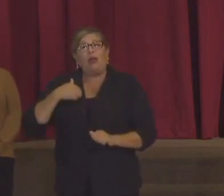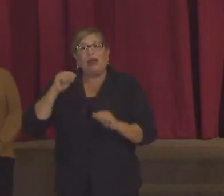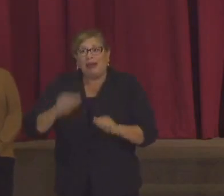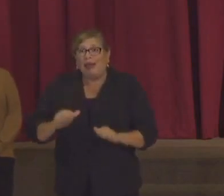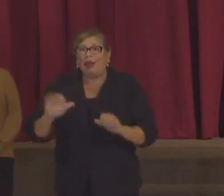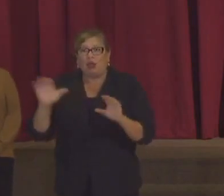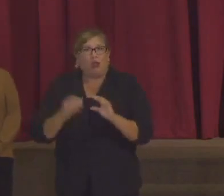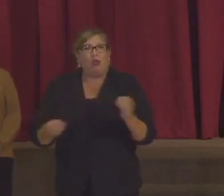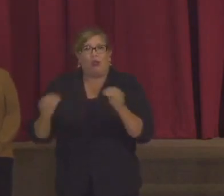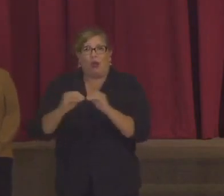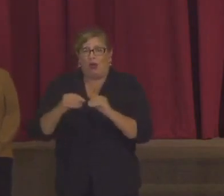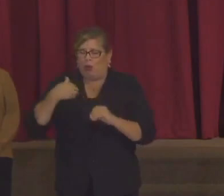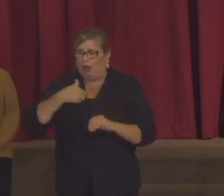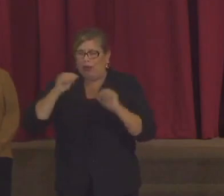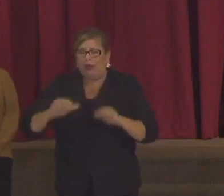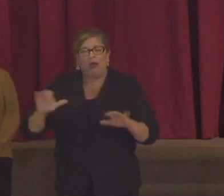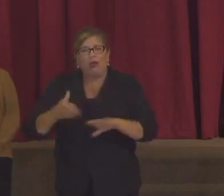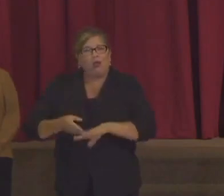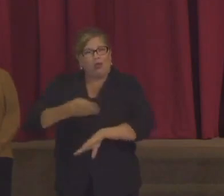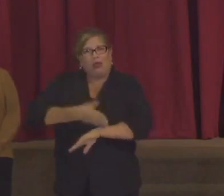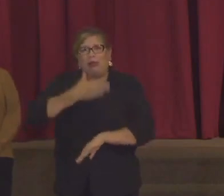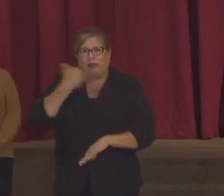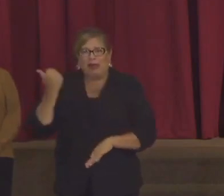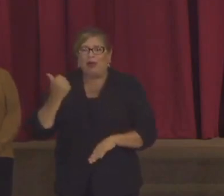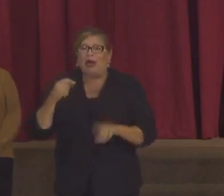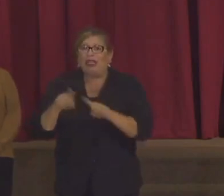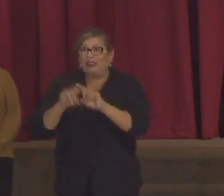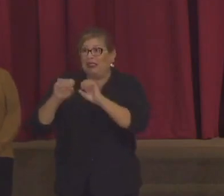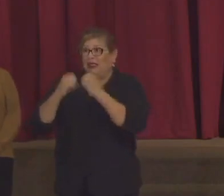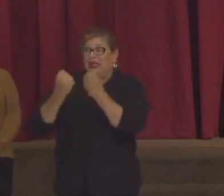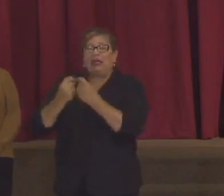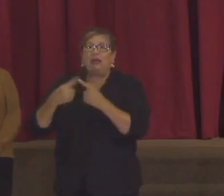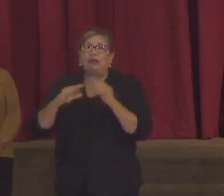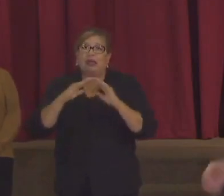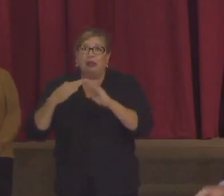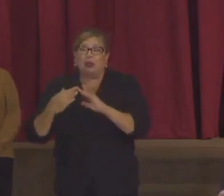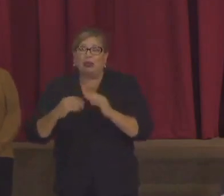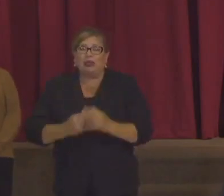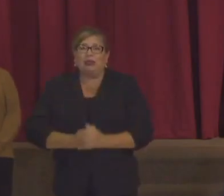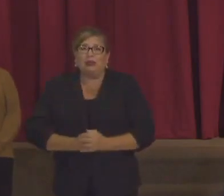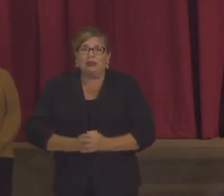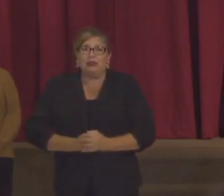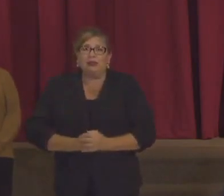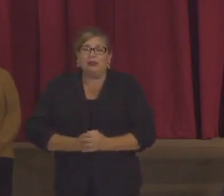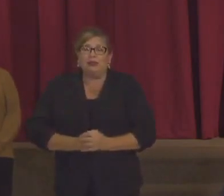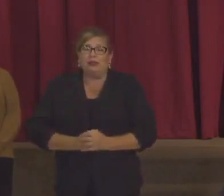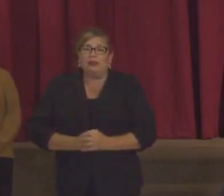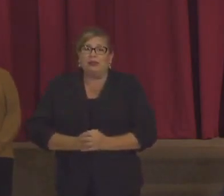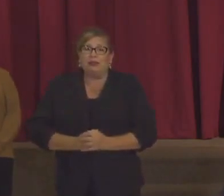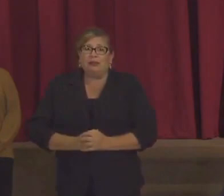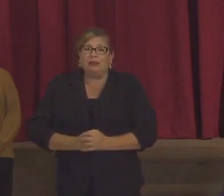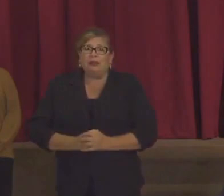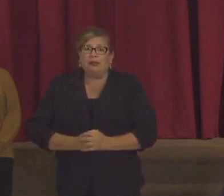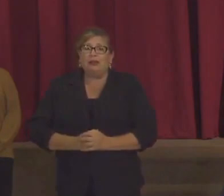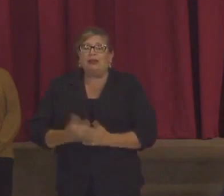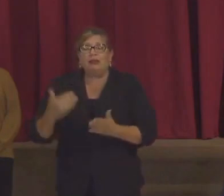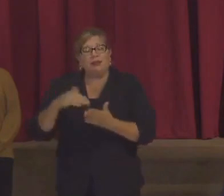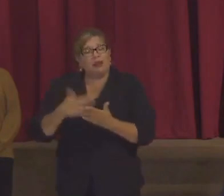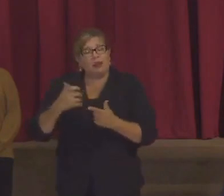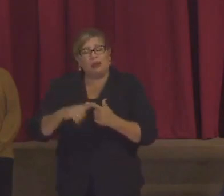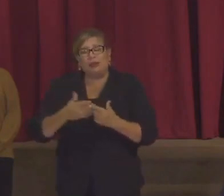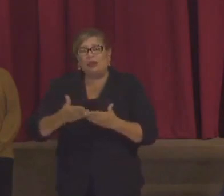doing better as a society and a community. And so I just, again, want to express my deep gratitude, my